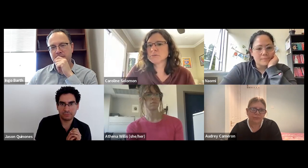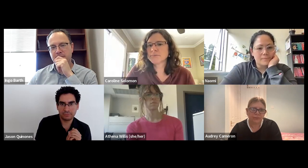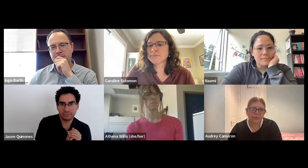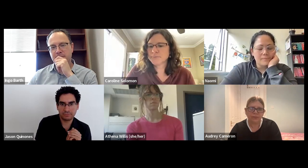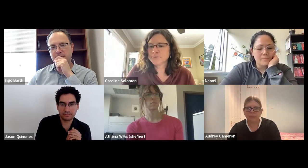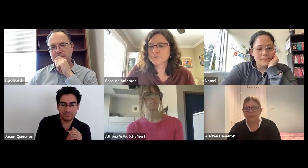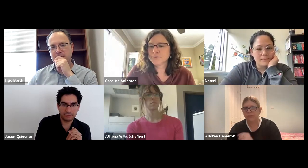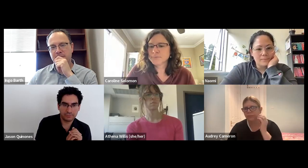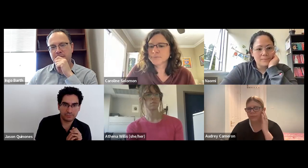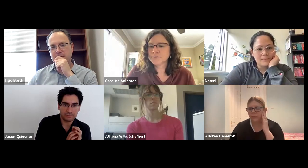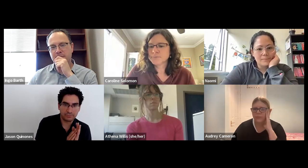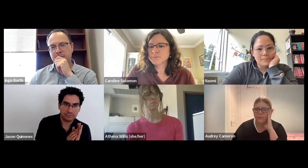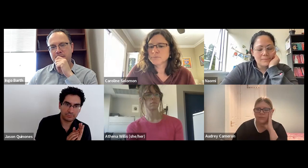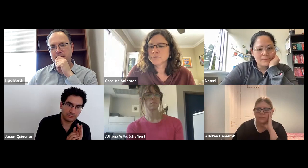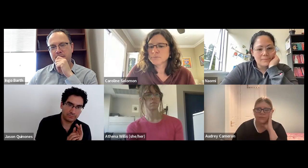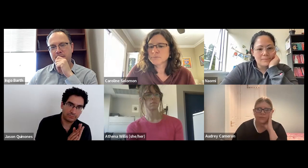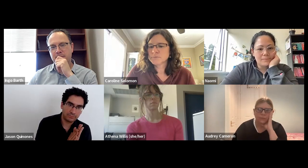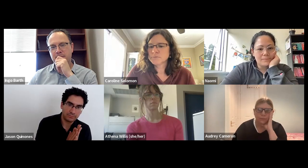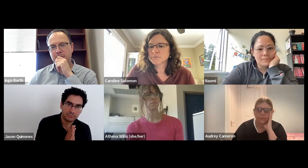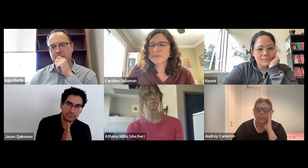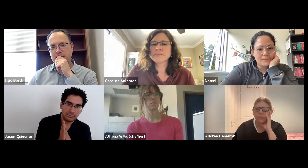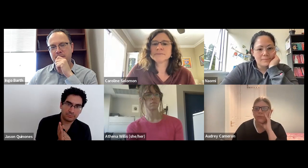I have some questions that I'm going to pull up.